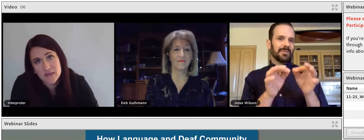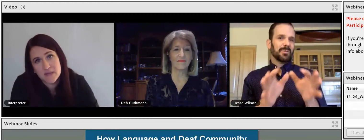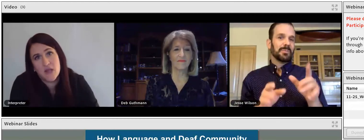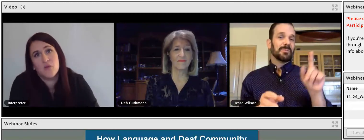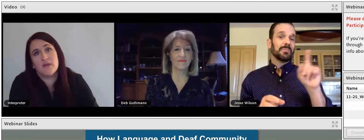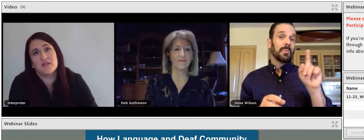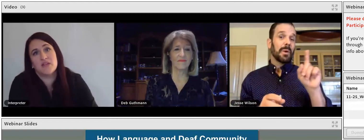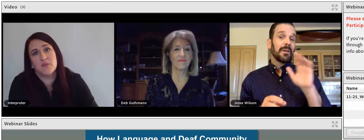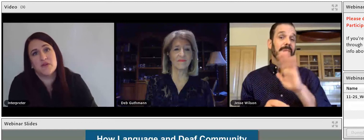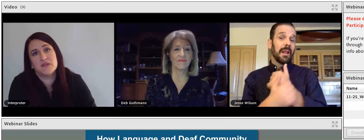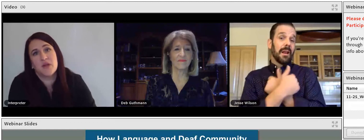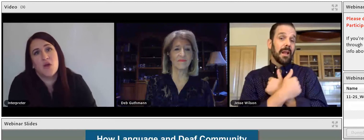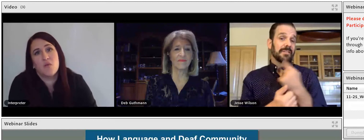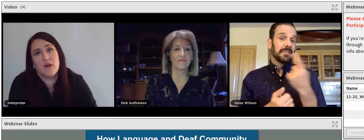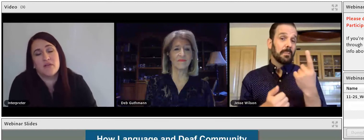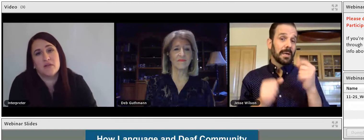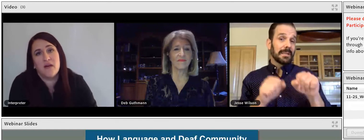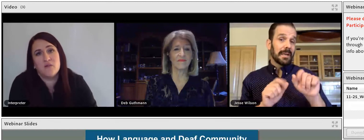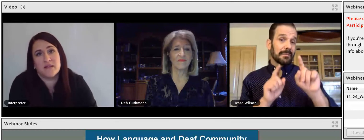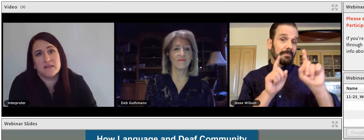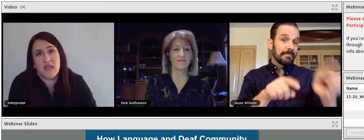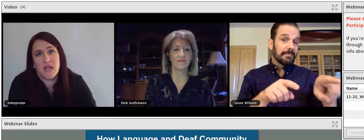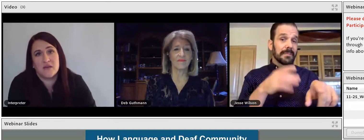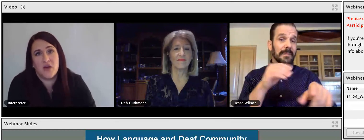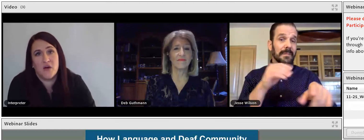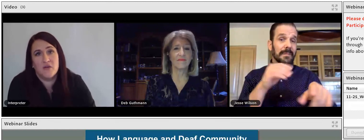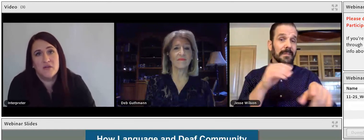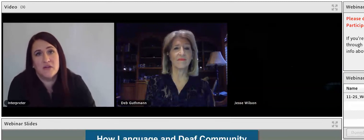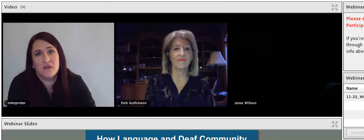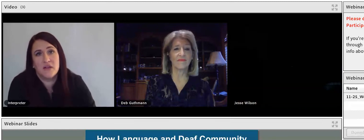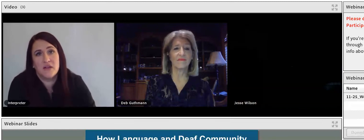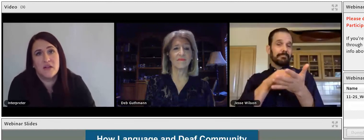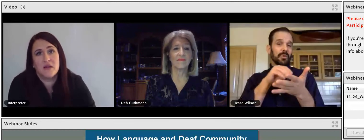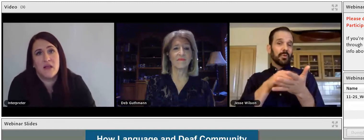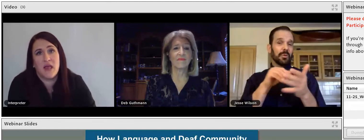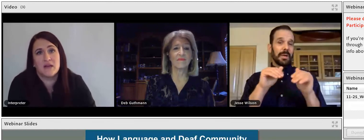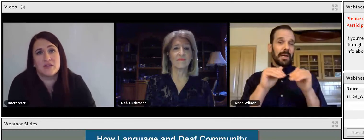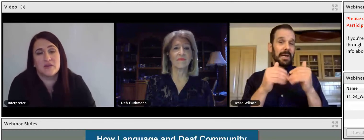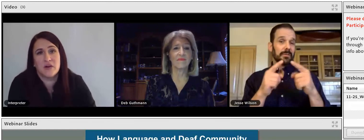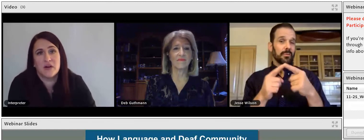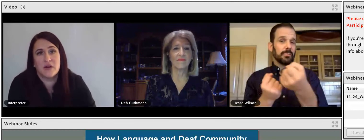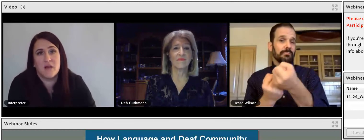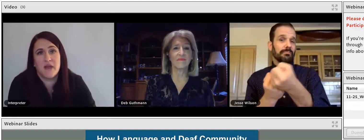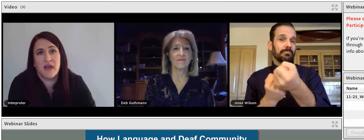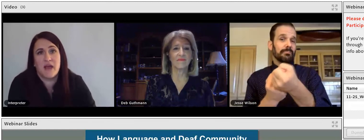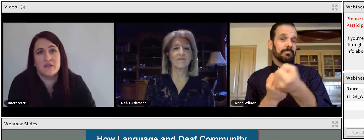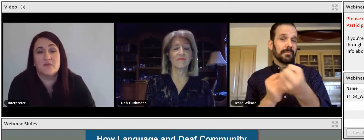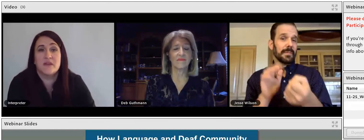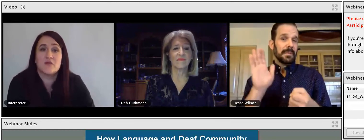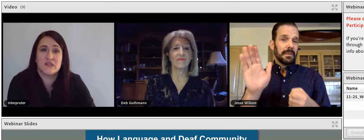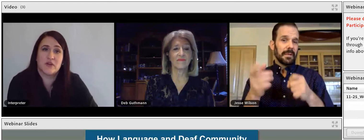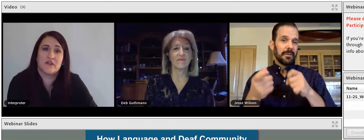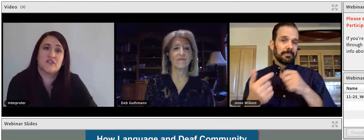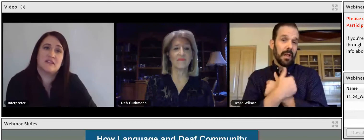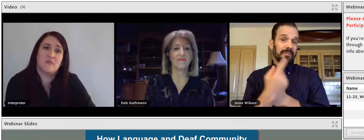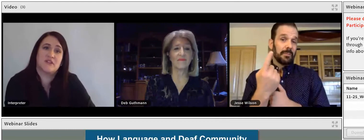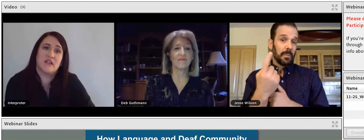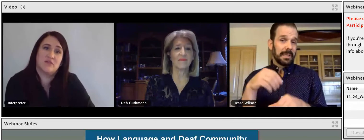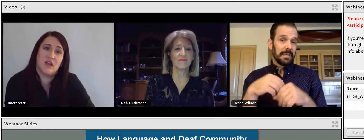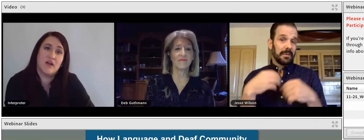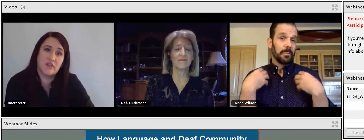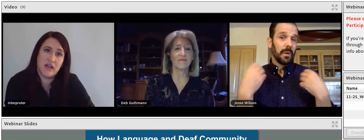instance, Al-Anon meetings with interpreters where their loved ones can go and learn about how to be